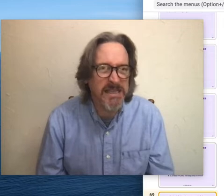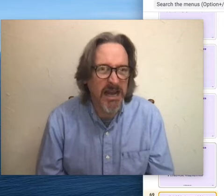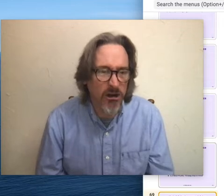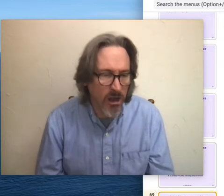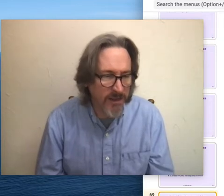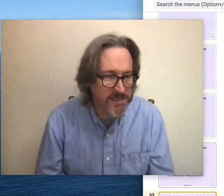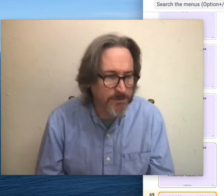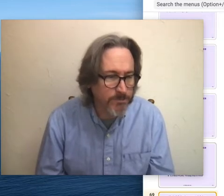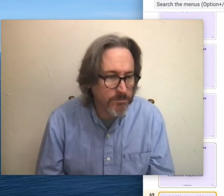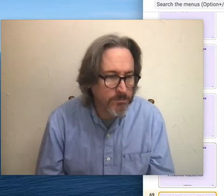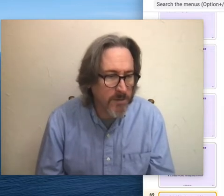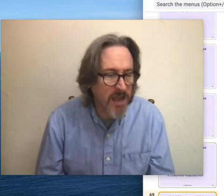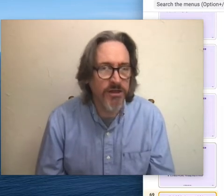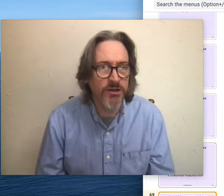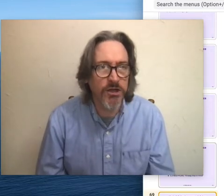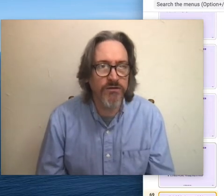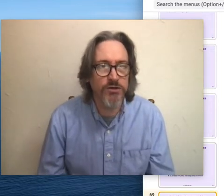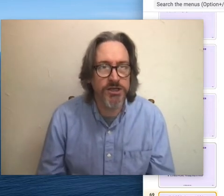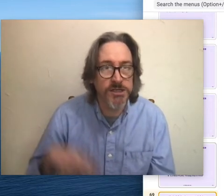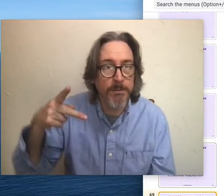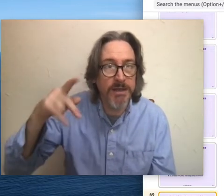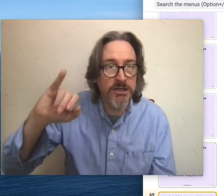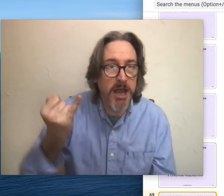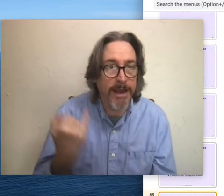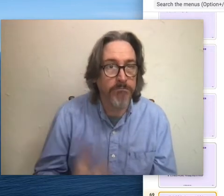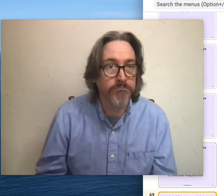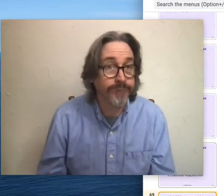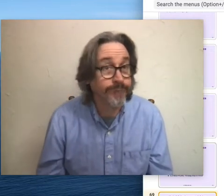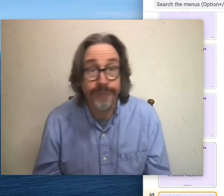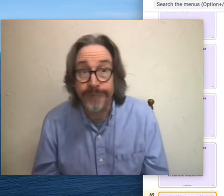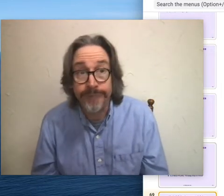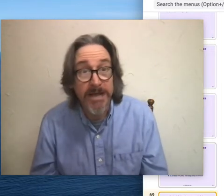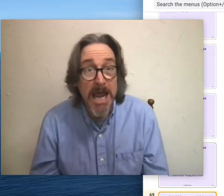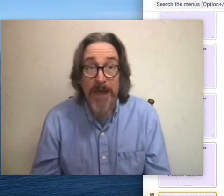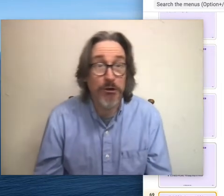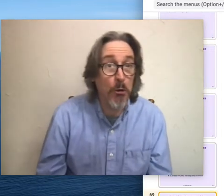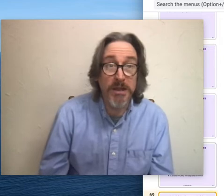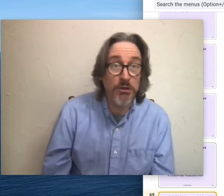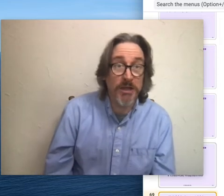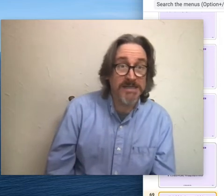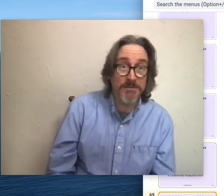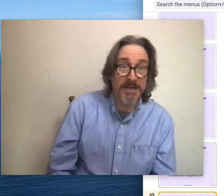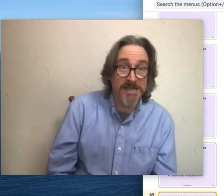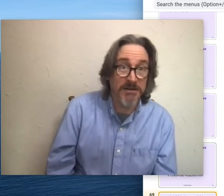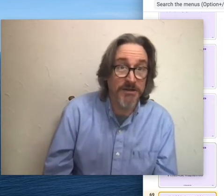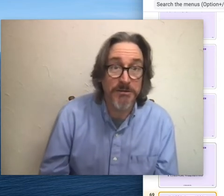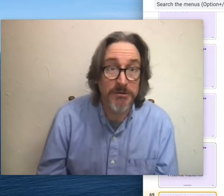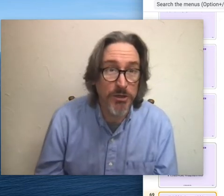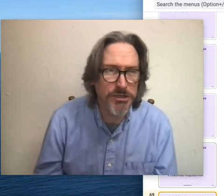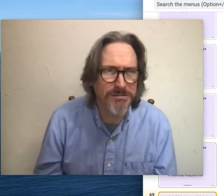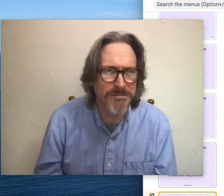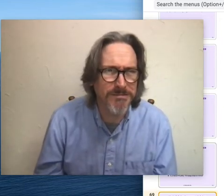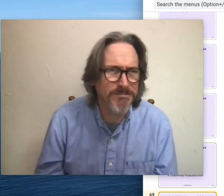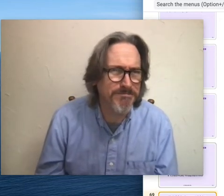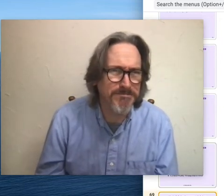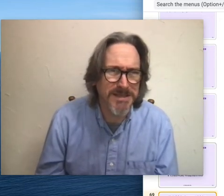it's there, unless I think the confusion is PJ, and they're hoping you get something else out of it,